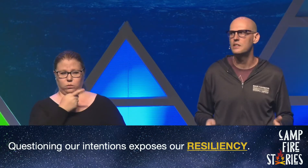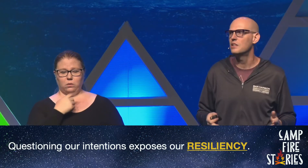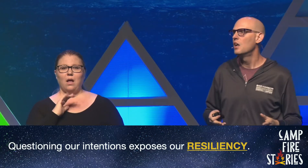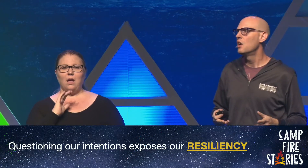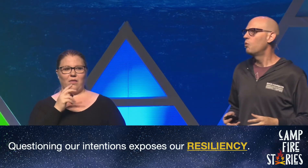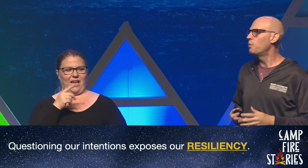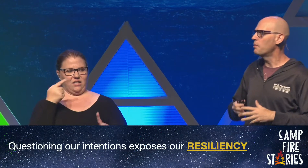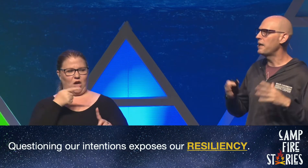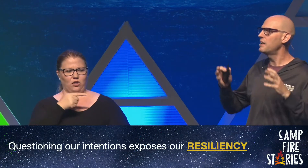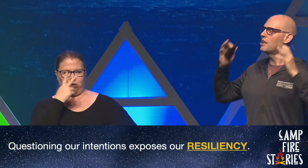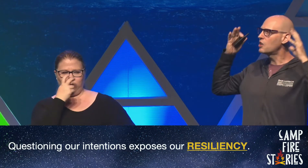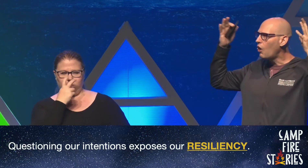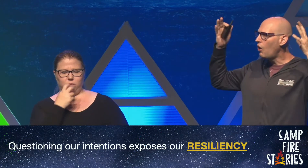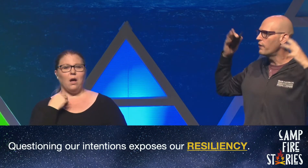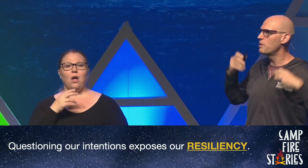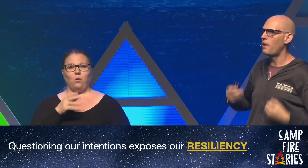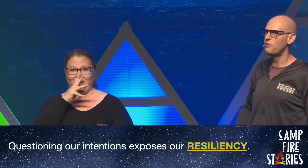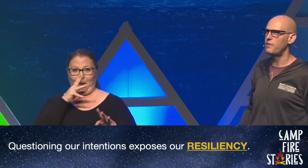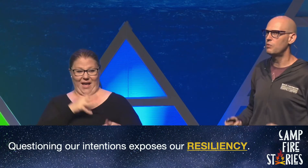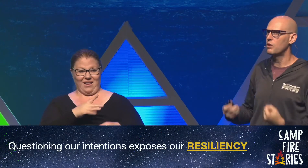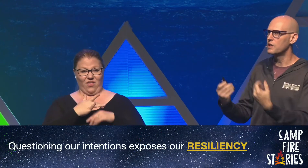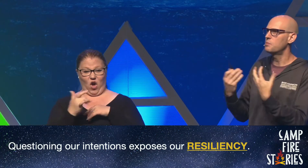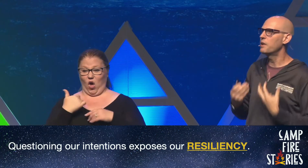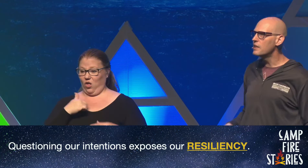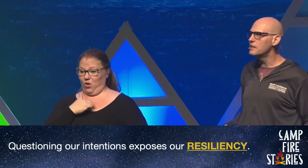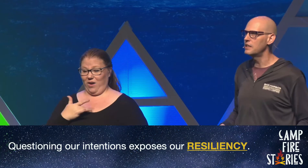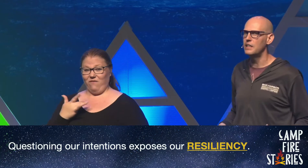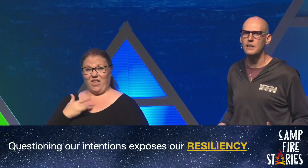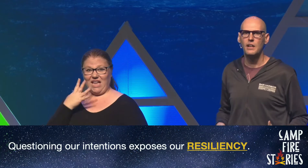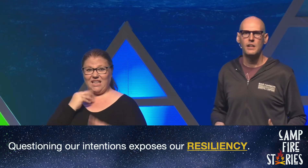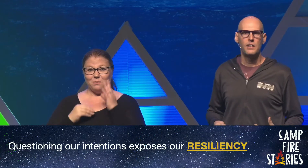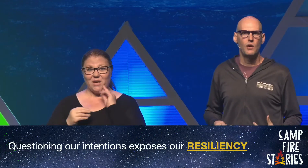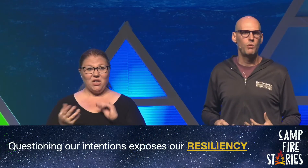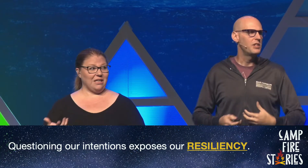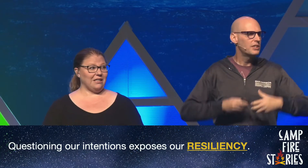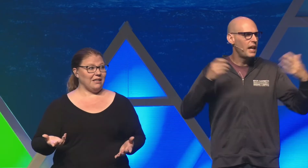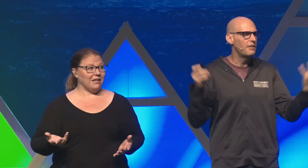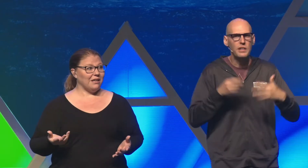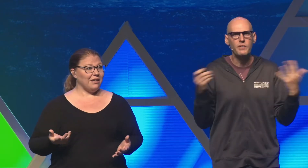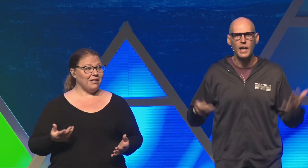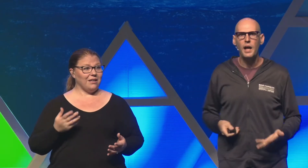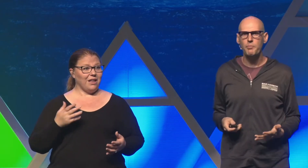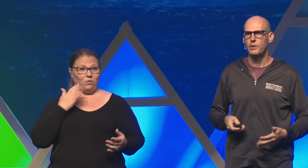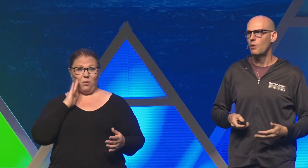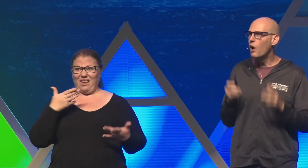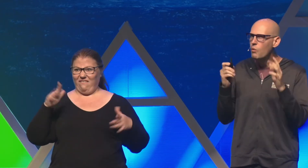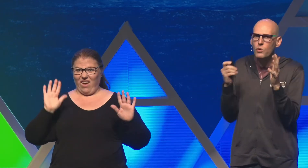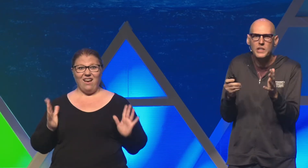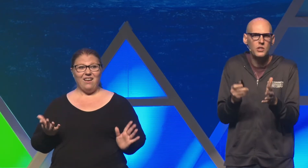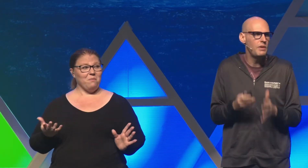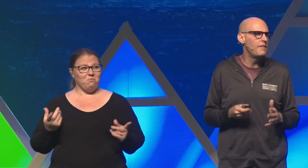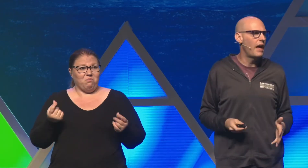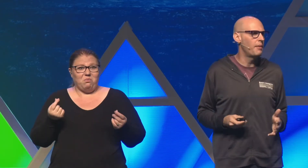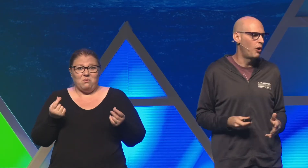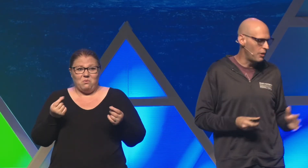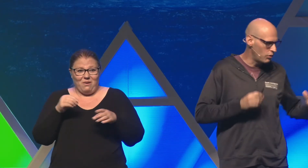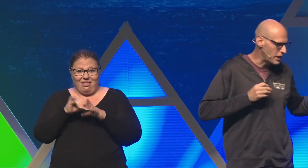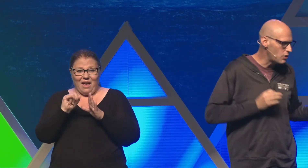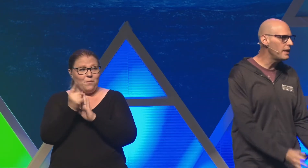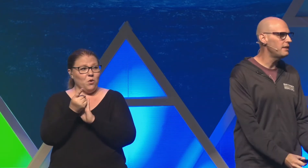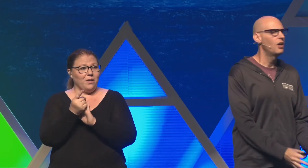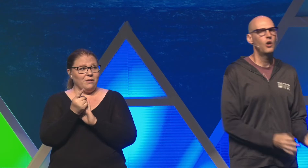or our intentions? Will we abandon a call that we might feel we're experiencing? Will we just kind of give it up? What will we do in that